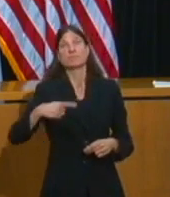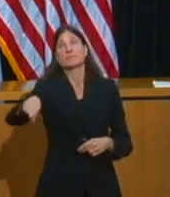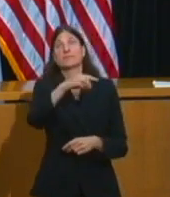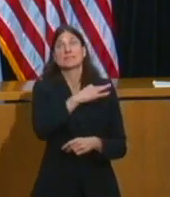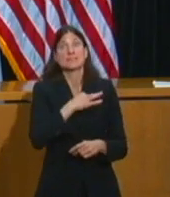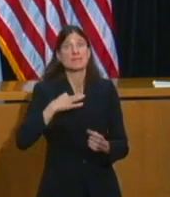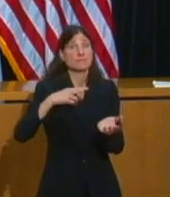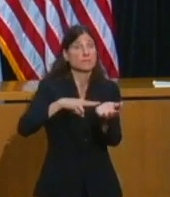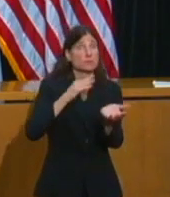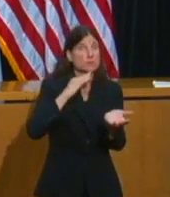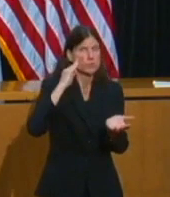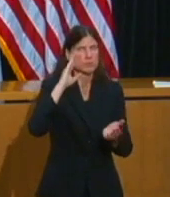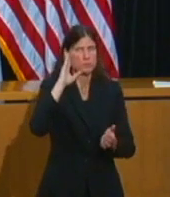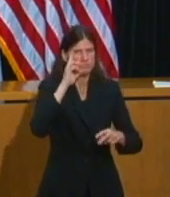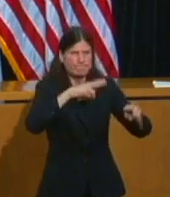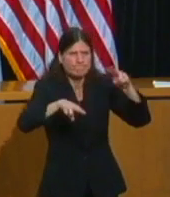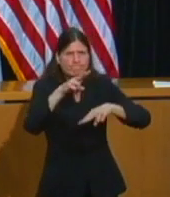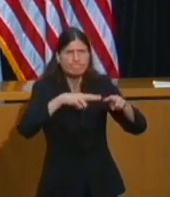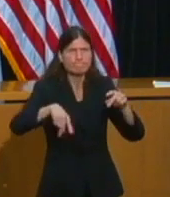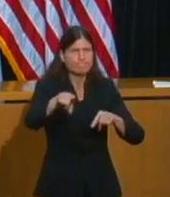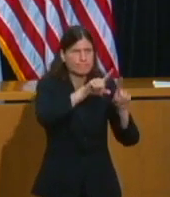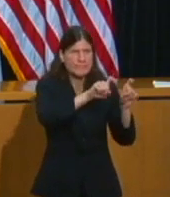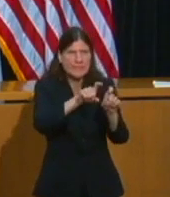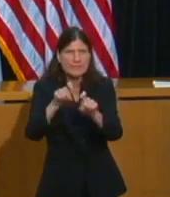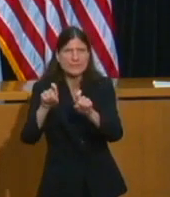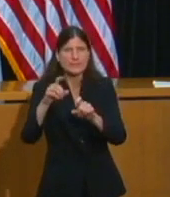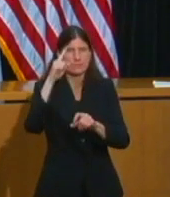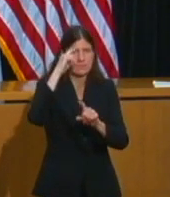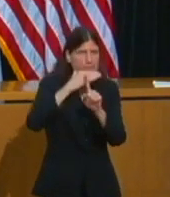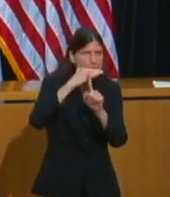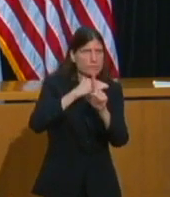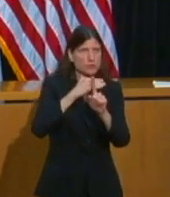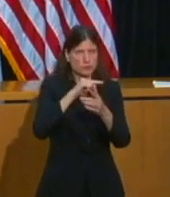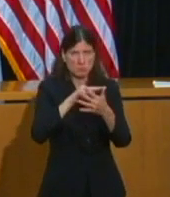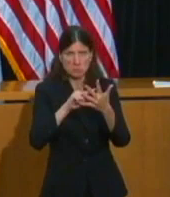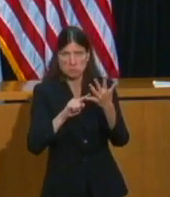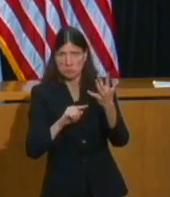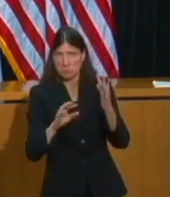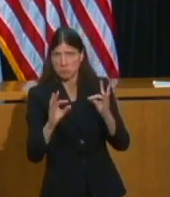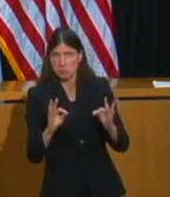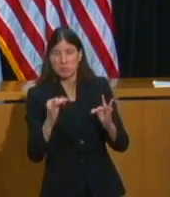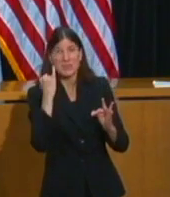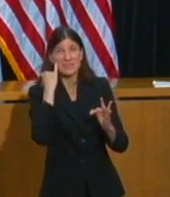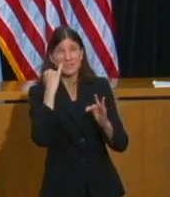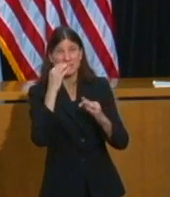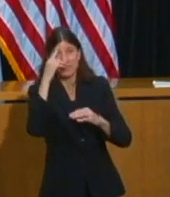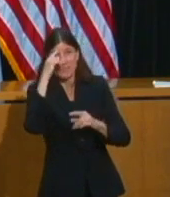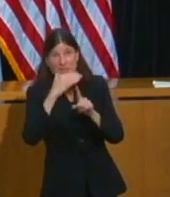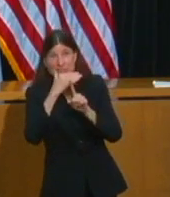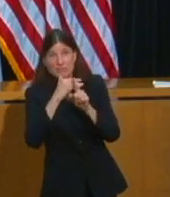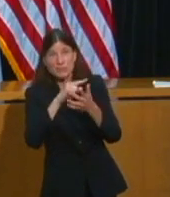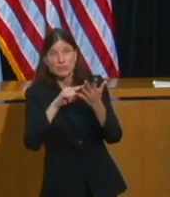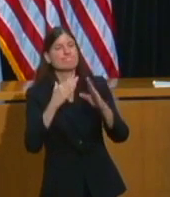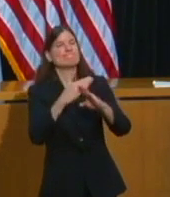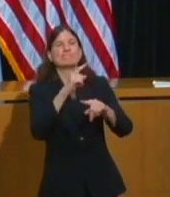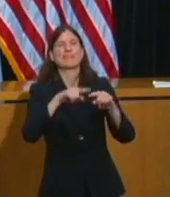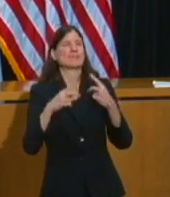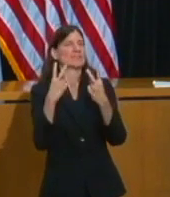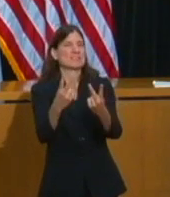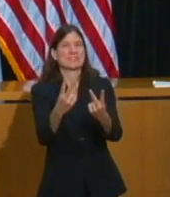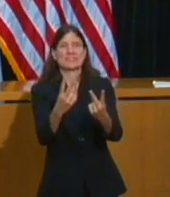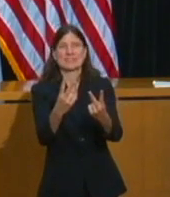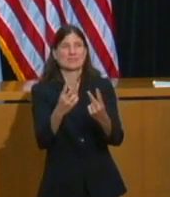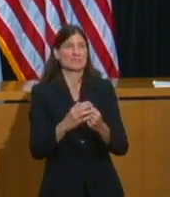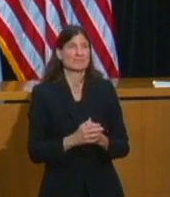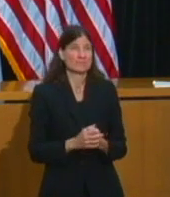visit with a resident. A long-term care facility staff member who's trained in patient safety and infection control must always remain